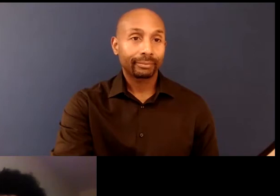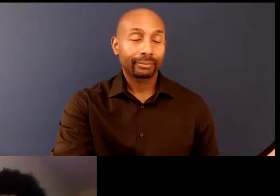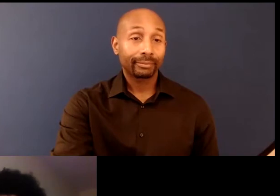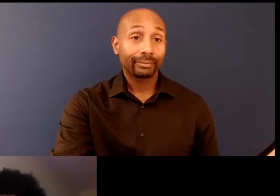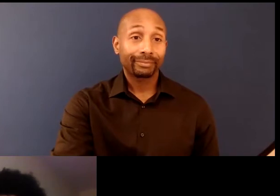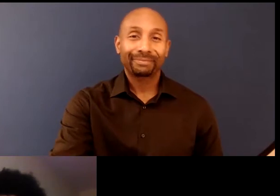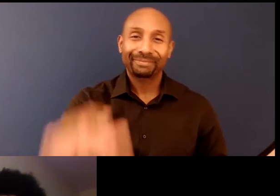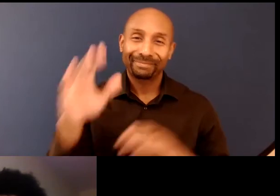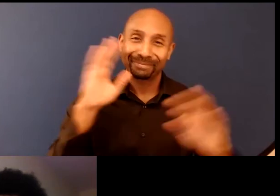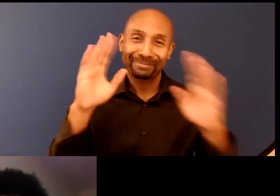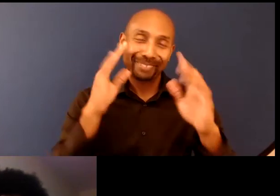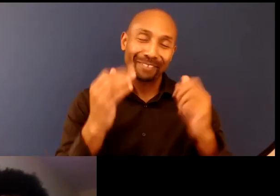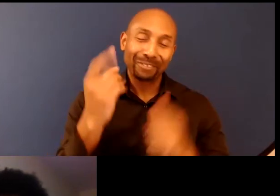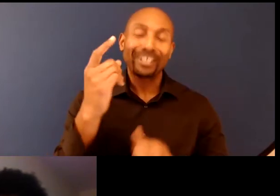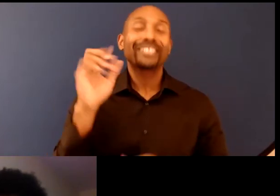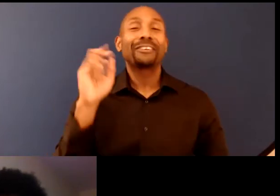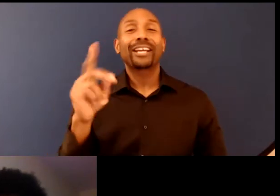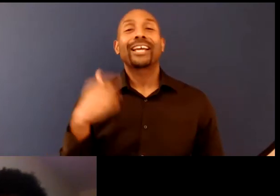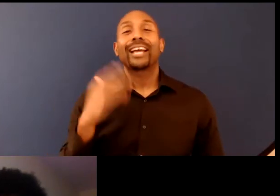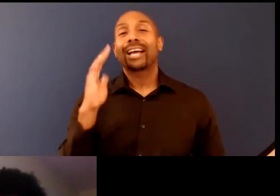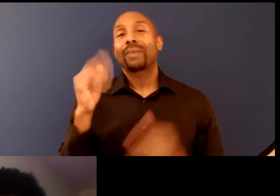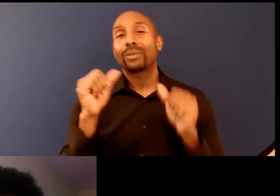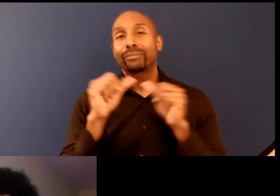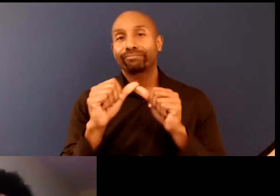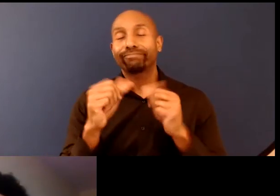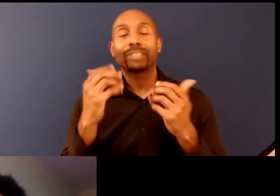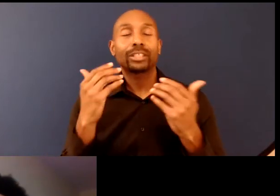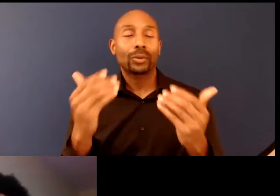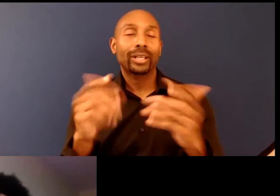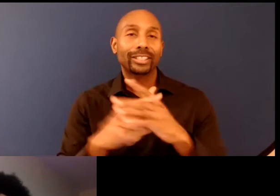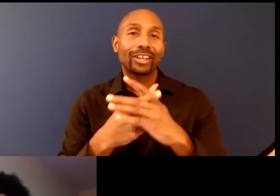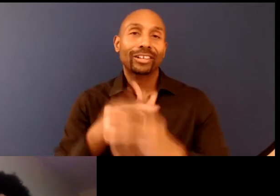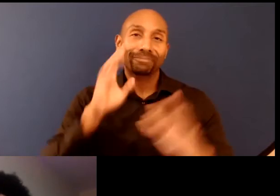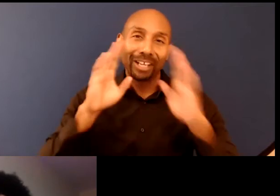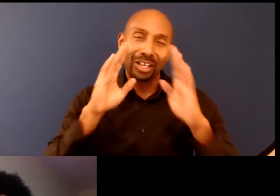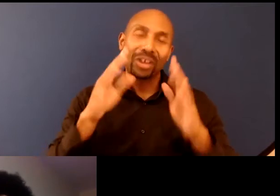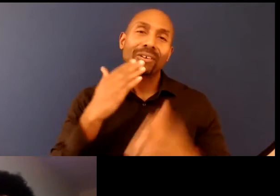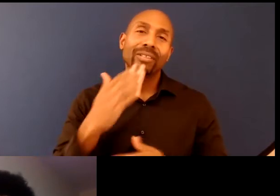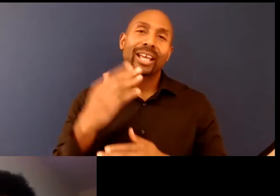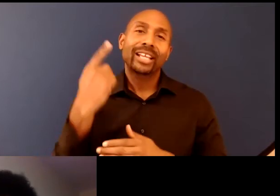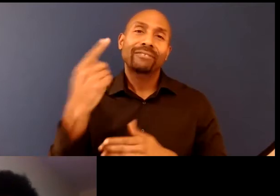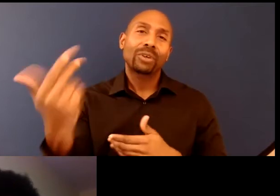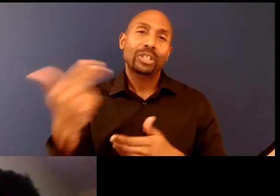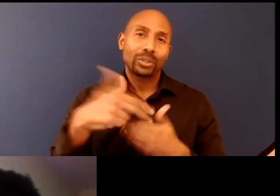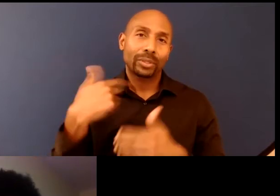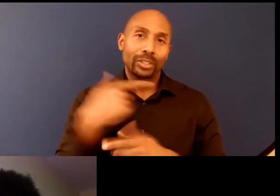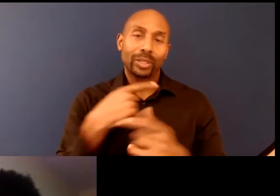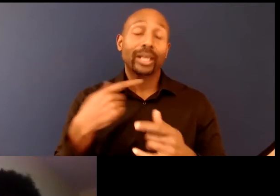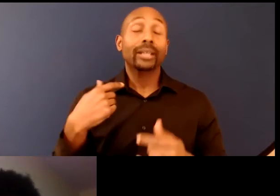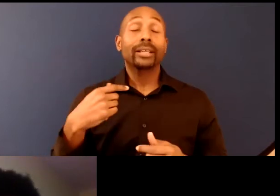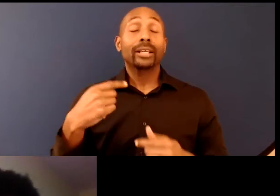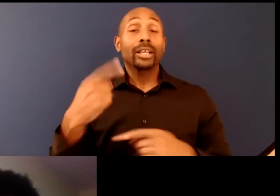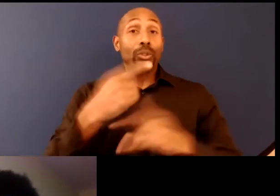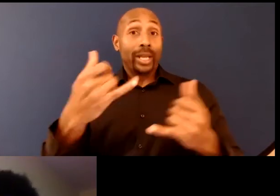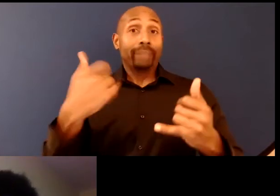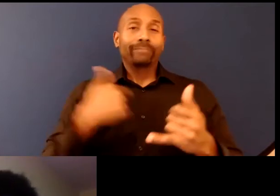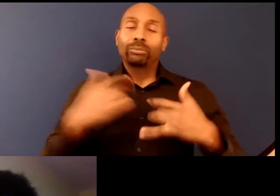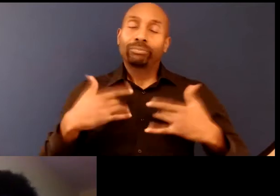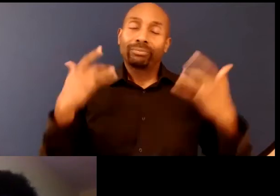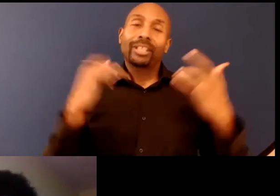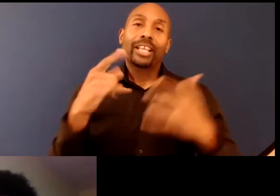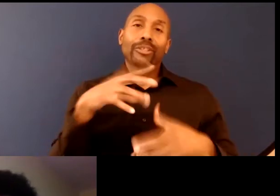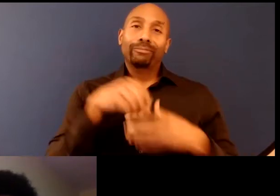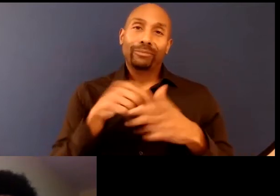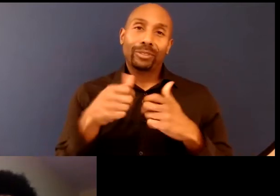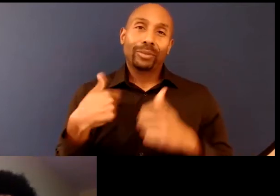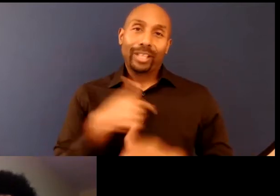Everybody. All right, so we'll go ahead and get started. Hello, and thank you for joining us today. We're excited to have you here as part of the